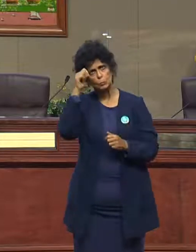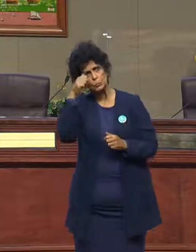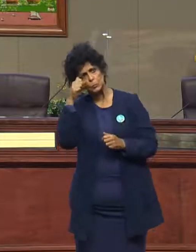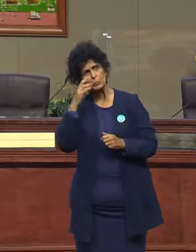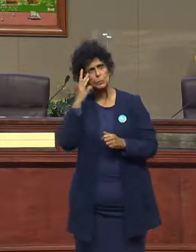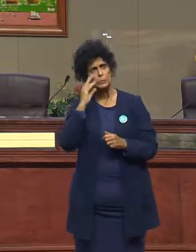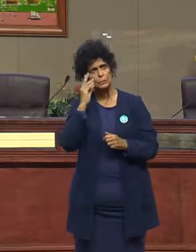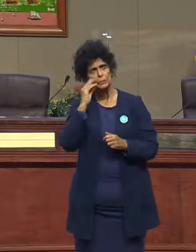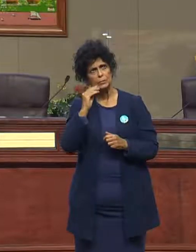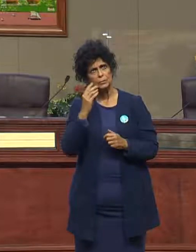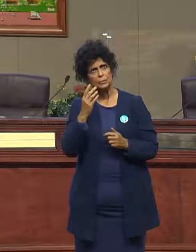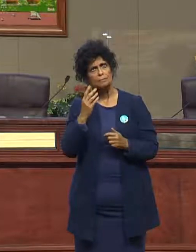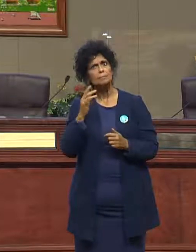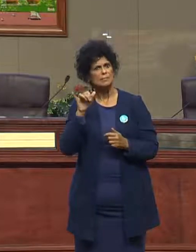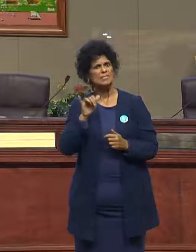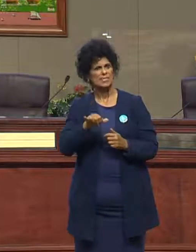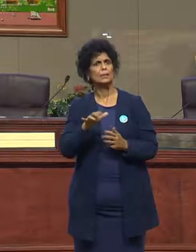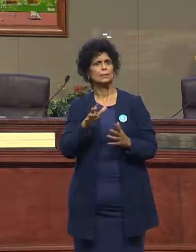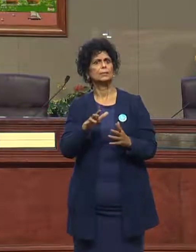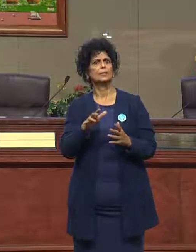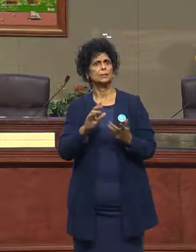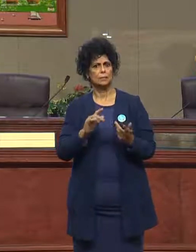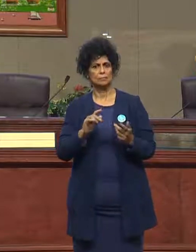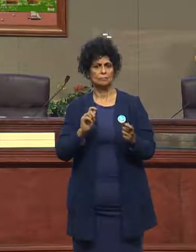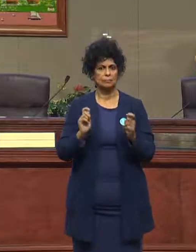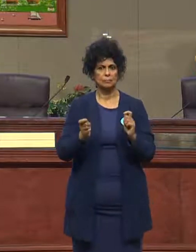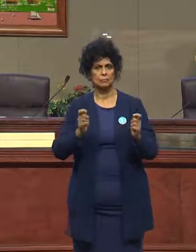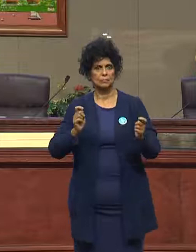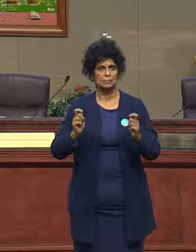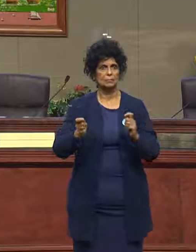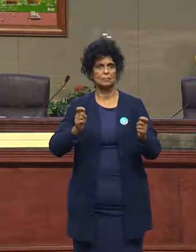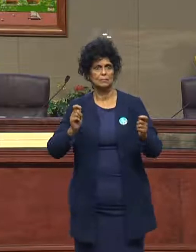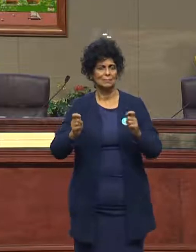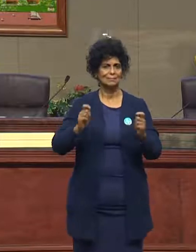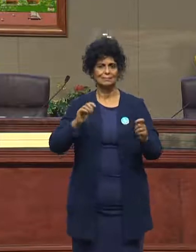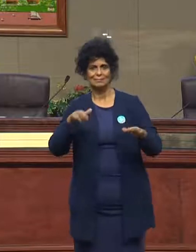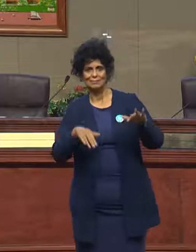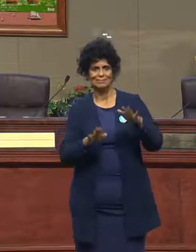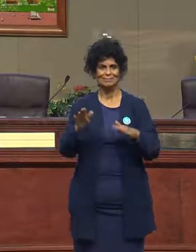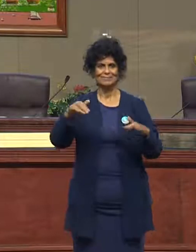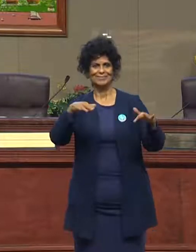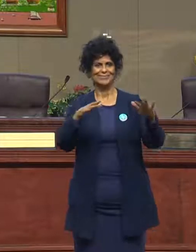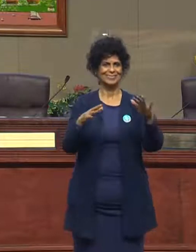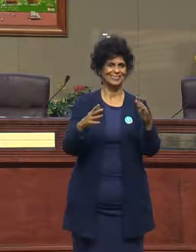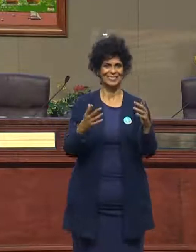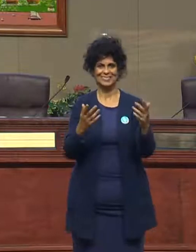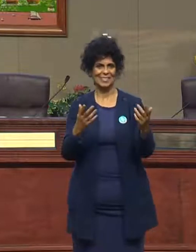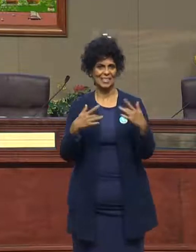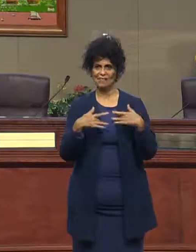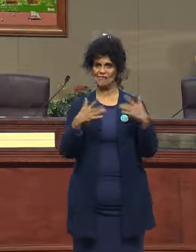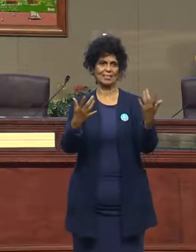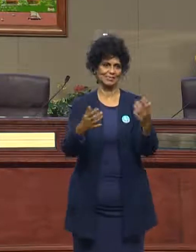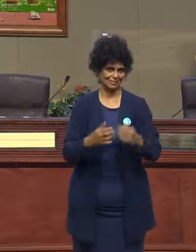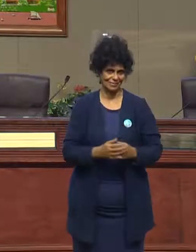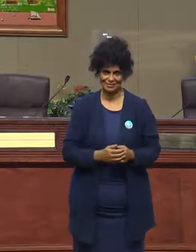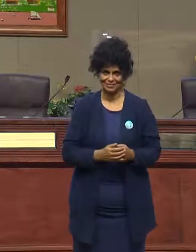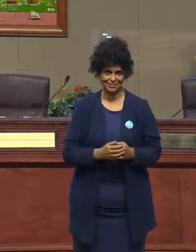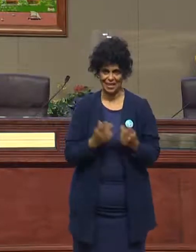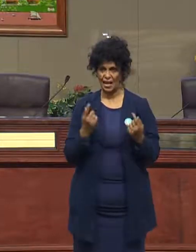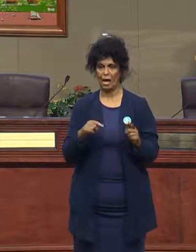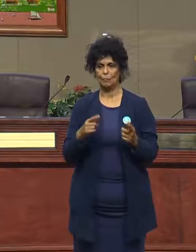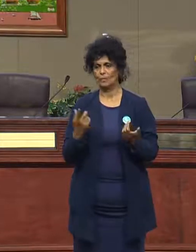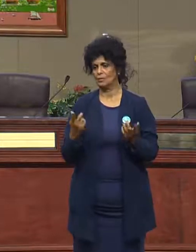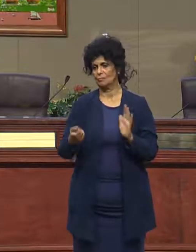environment. This is a pandemic, a 100-year kind of an event that none of us have ever really